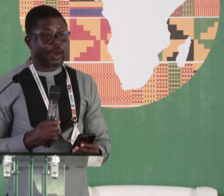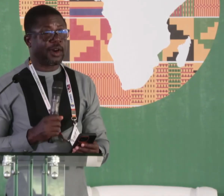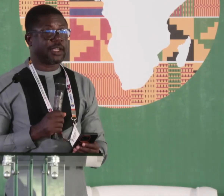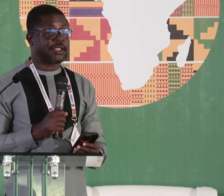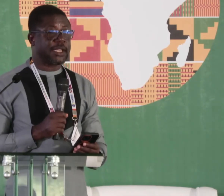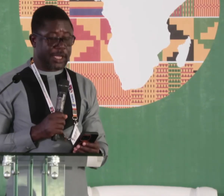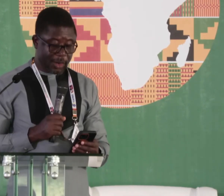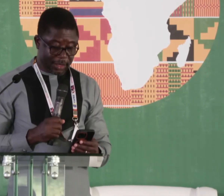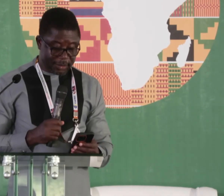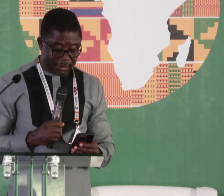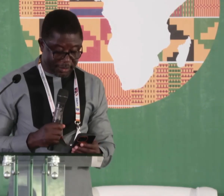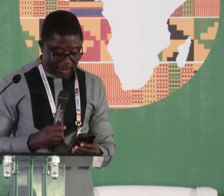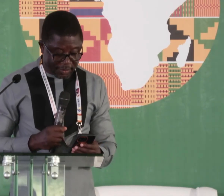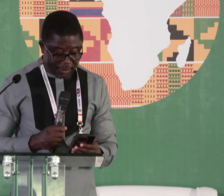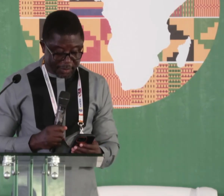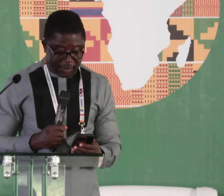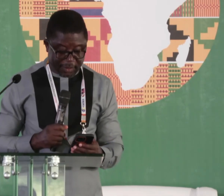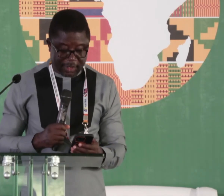on a study on